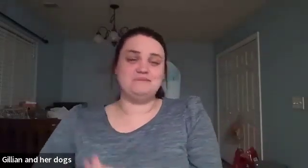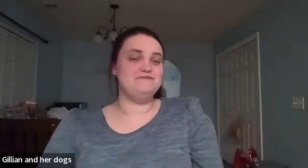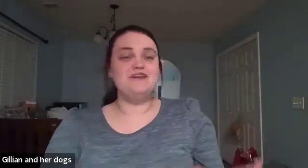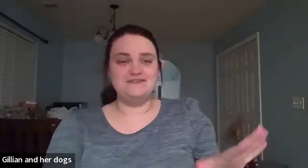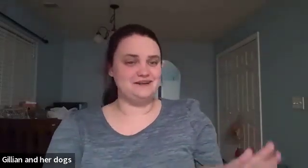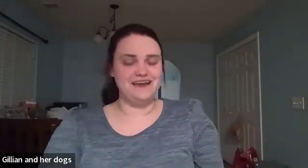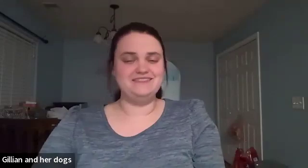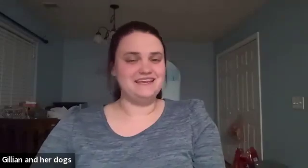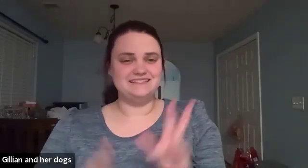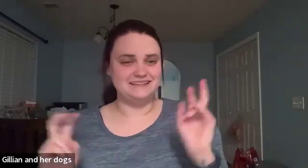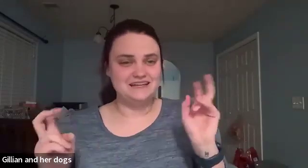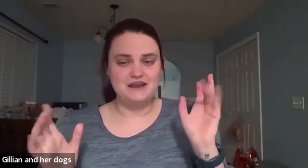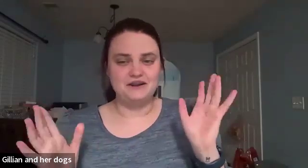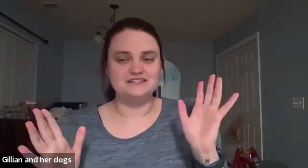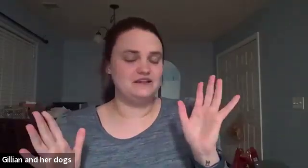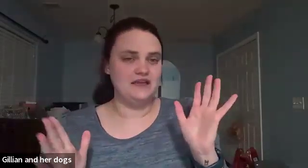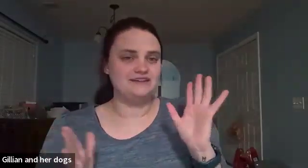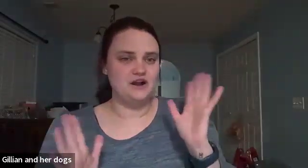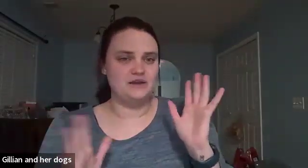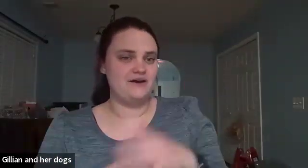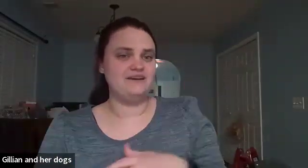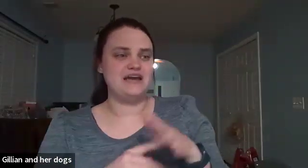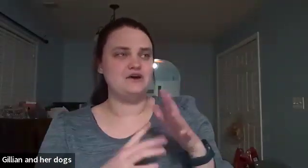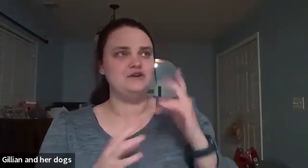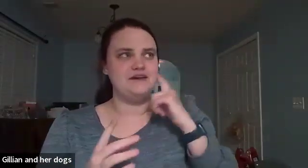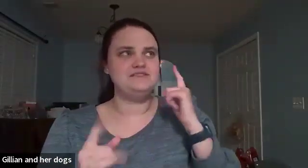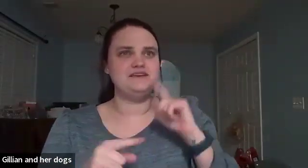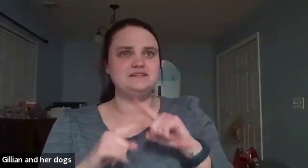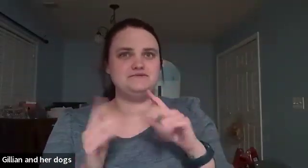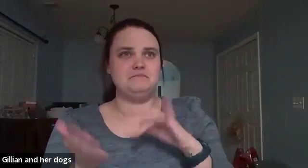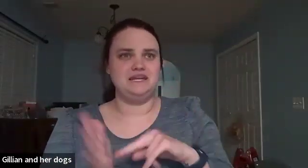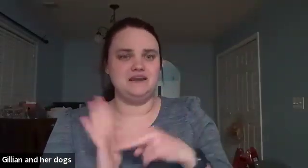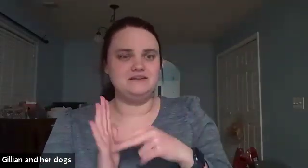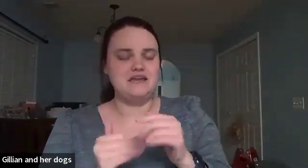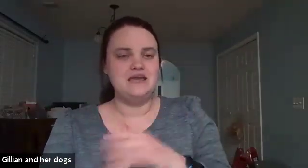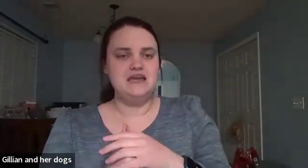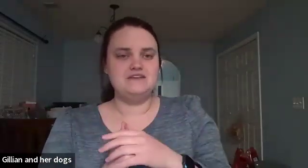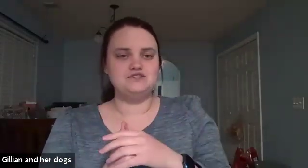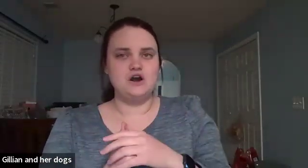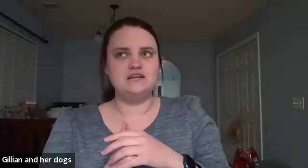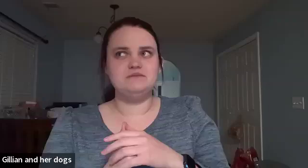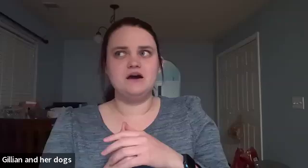one of my favorite kind of things, like areas to like talk about is how you have to think of the different meaning of it. Like if you're talking